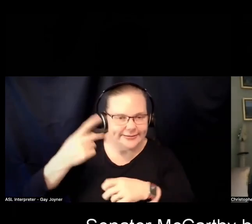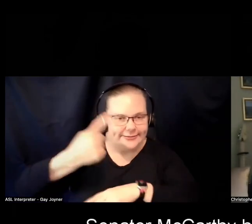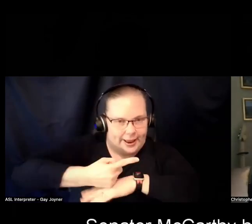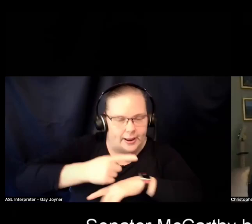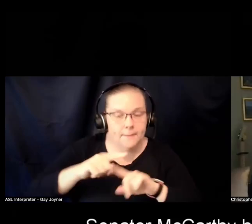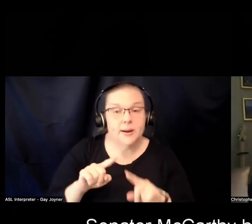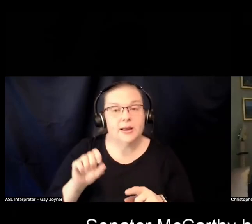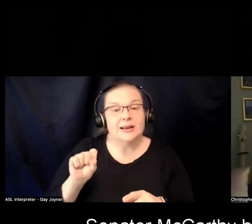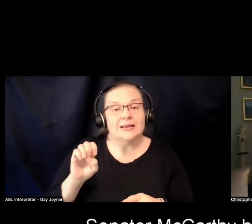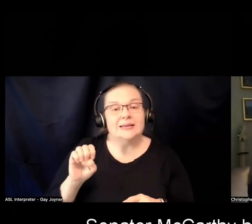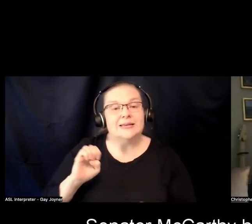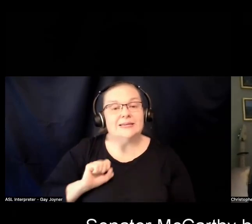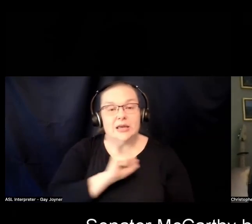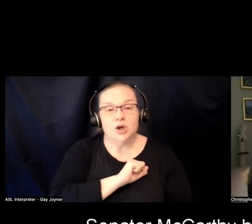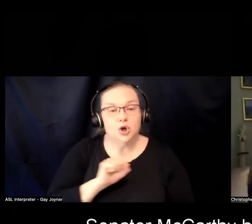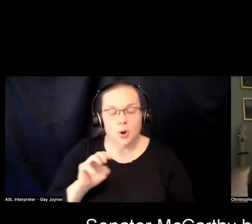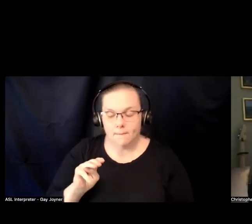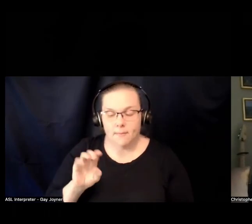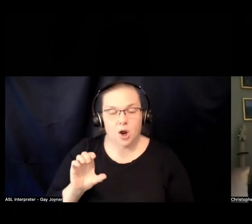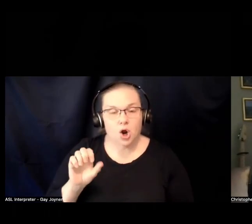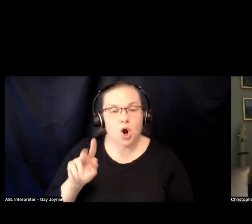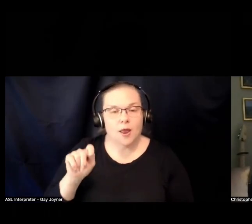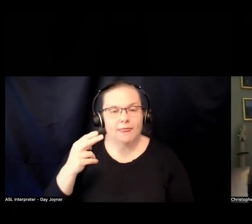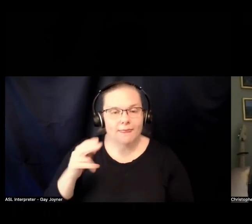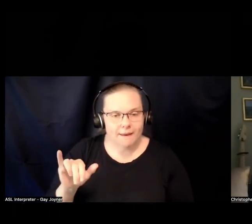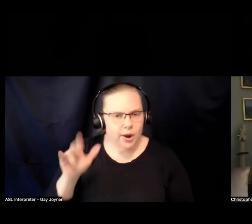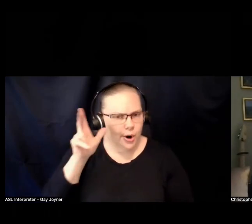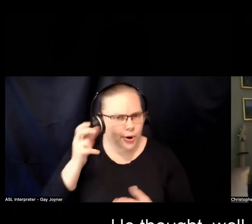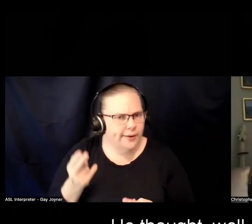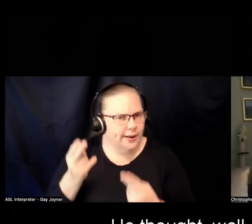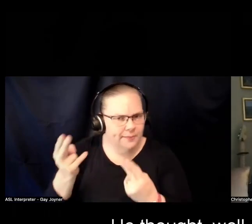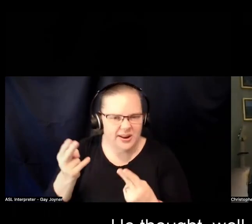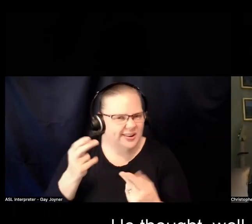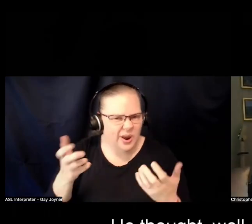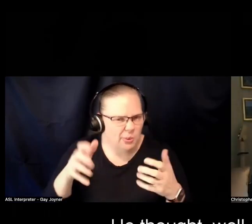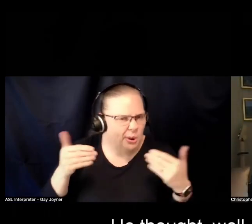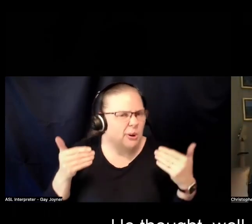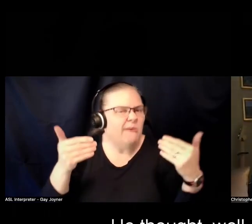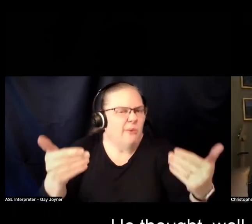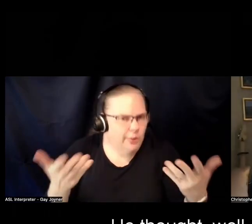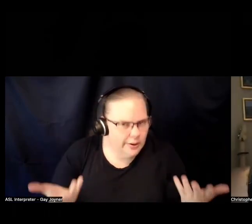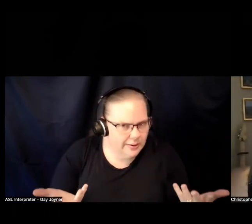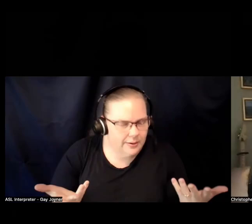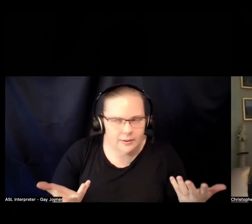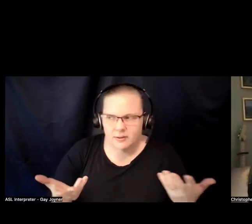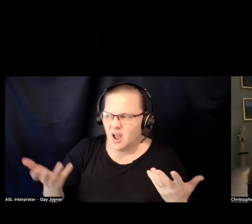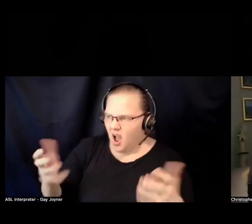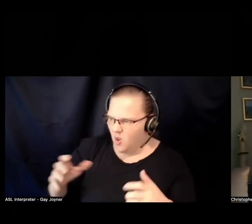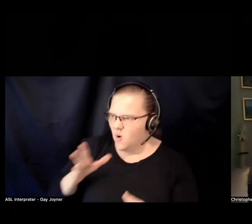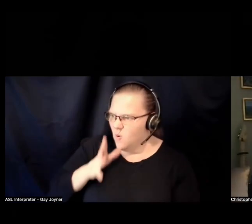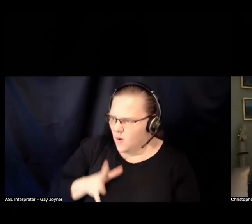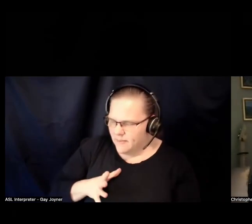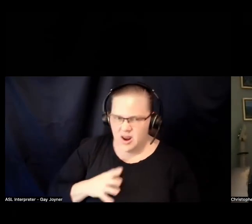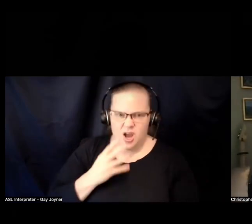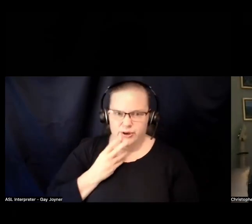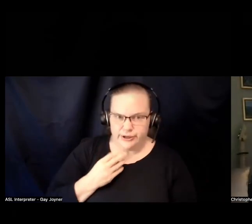Senator McCarthy heard about this nomination and didn't want it to go forward. He thought, he certainly didn't want a woman. He didn't want a Jewish woman.